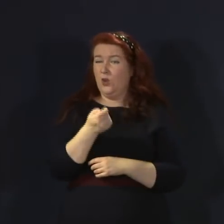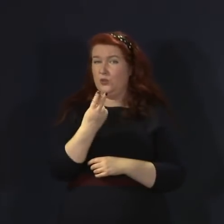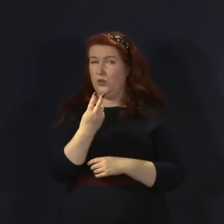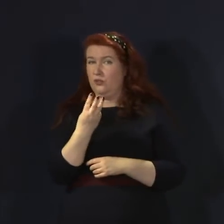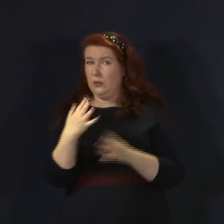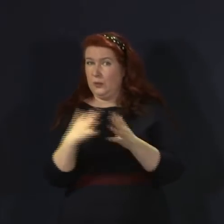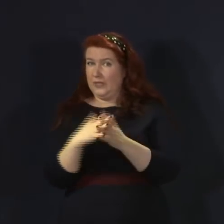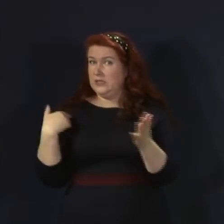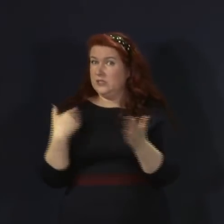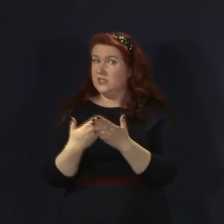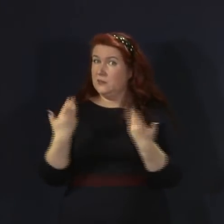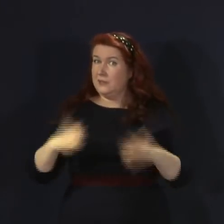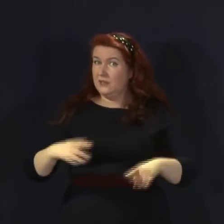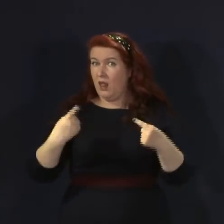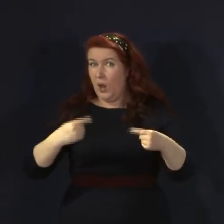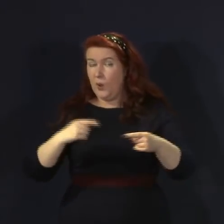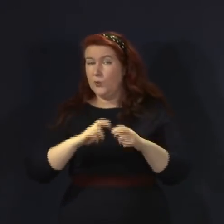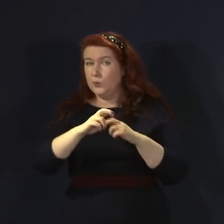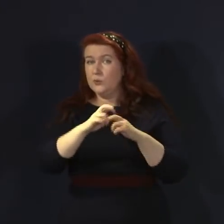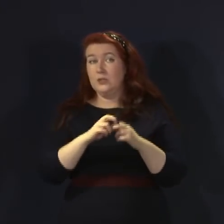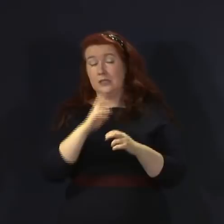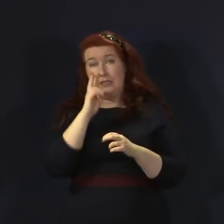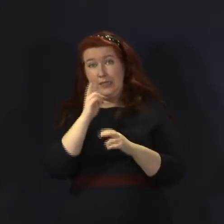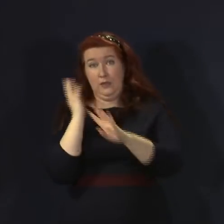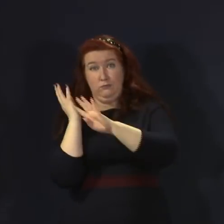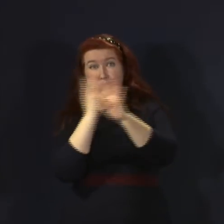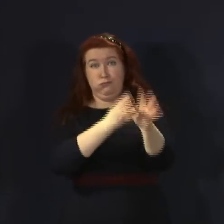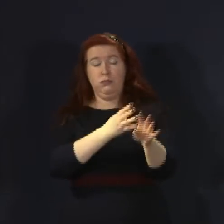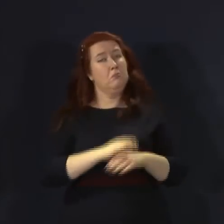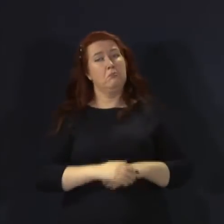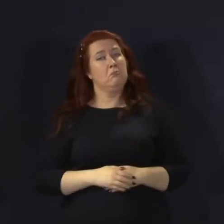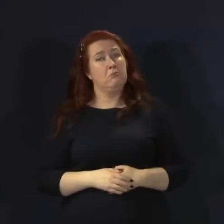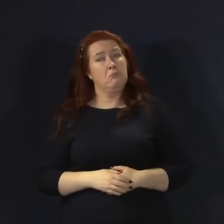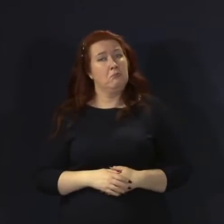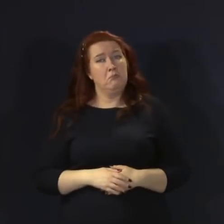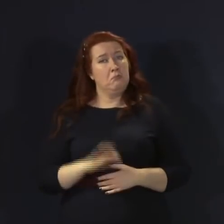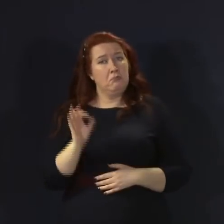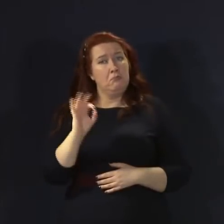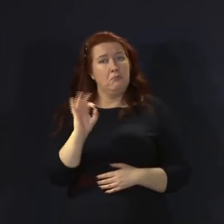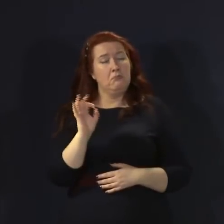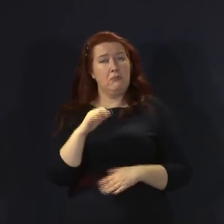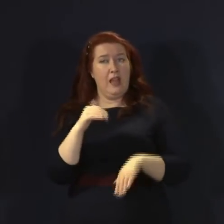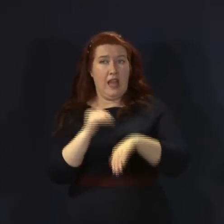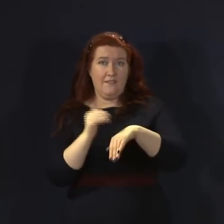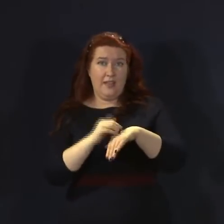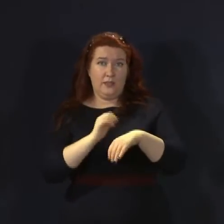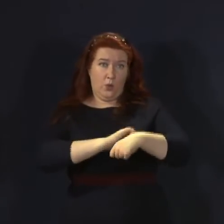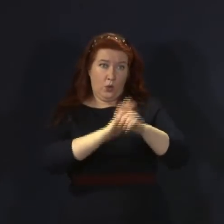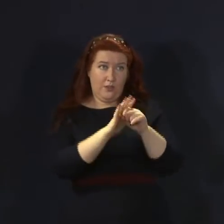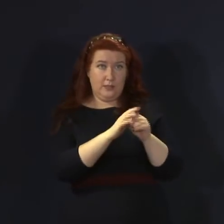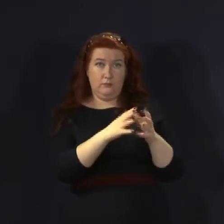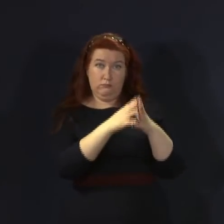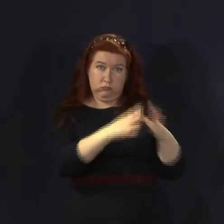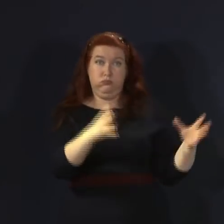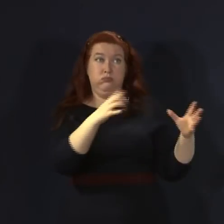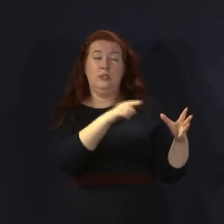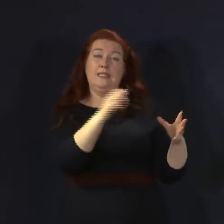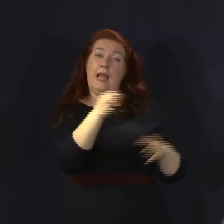weeks, and we've not seen that have an impact in terms of the virus on islands. Obviously, we monitor that